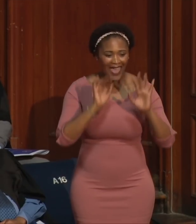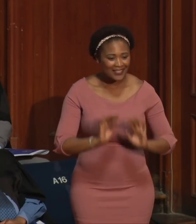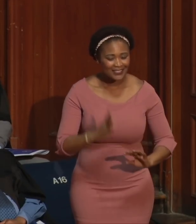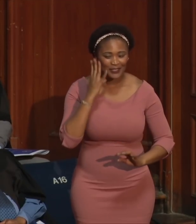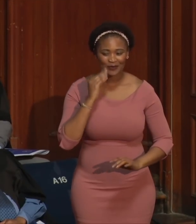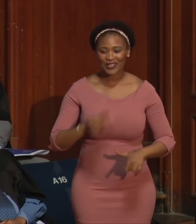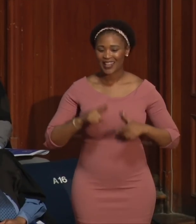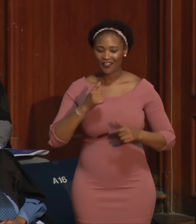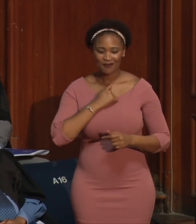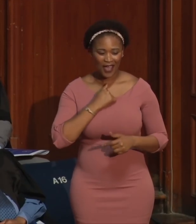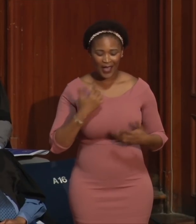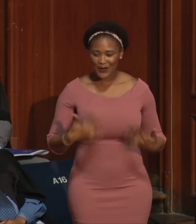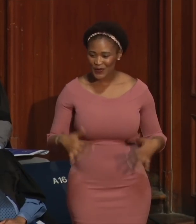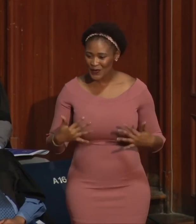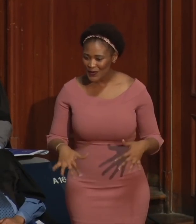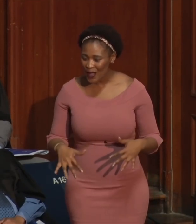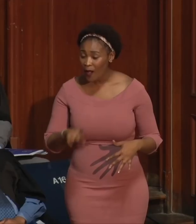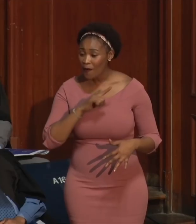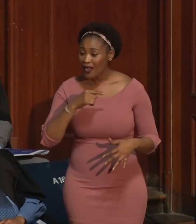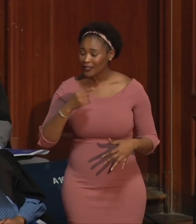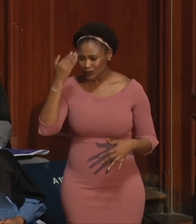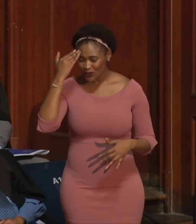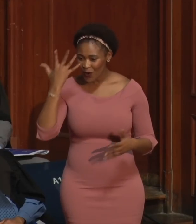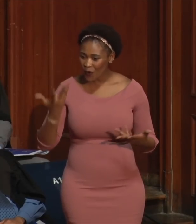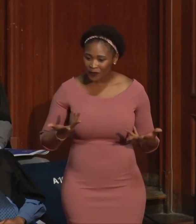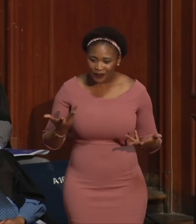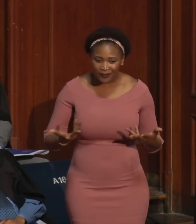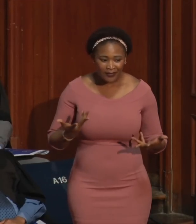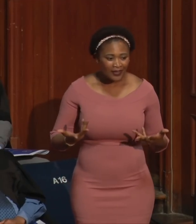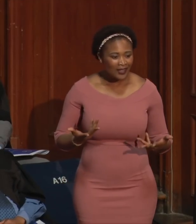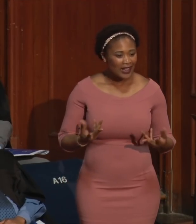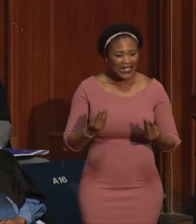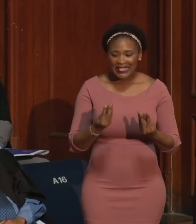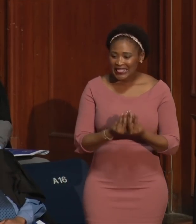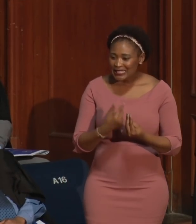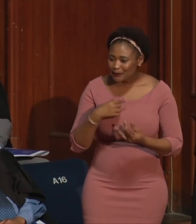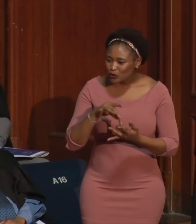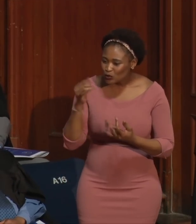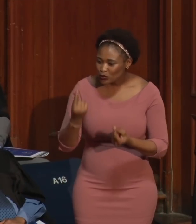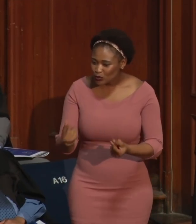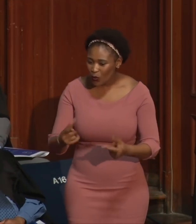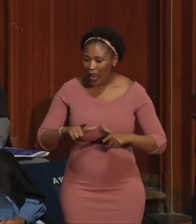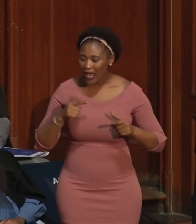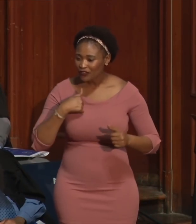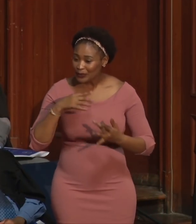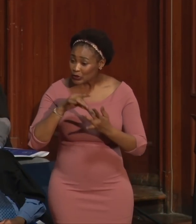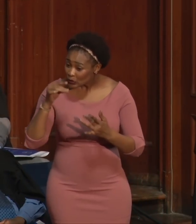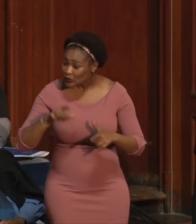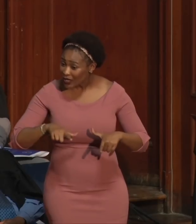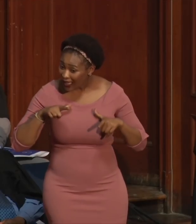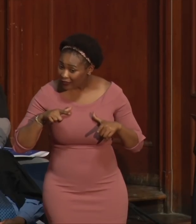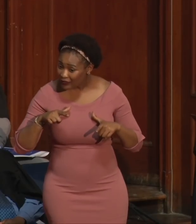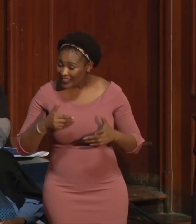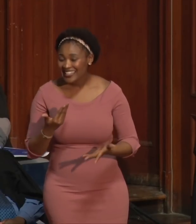life, to know that the things I have chosen to do and the life I have chosen to live could have